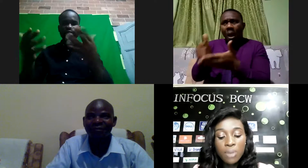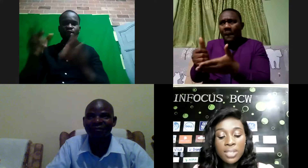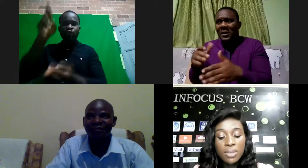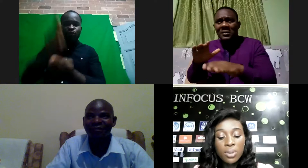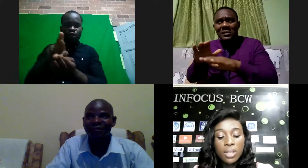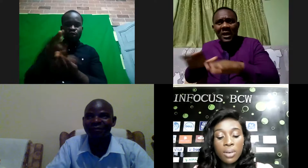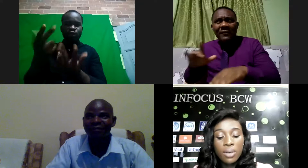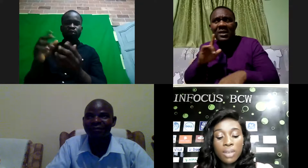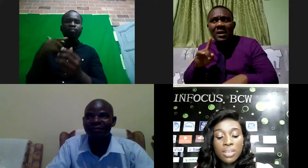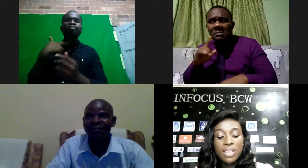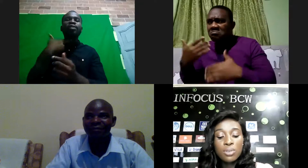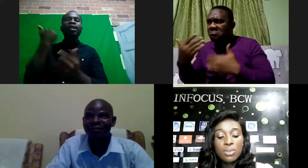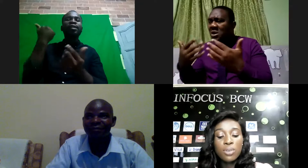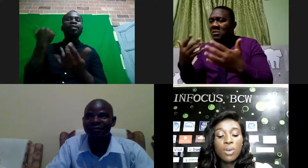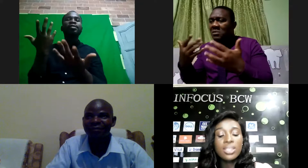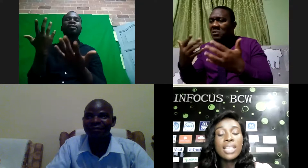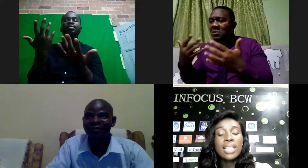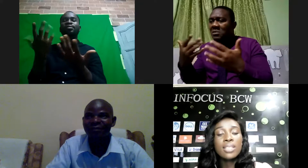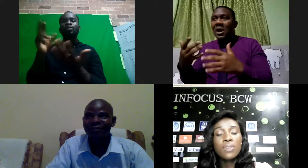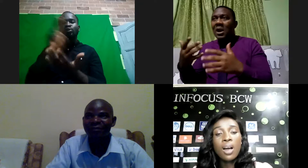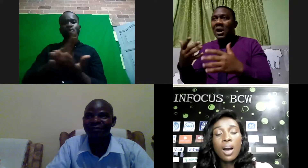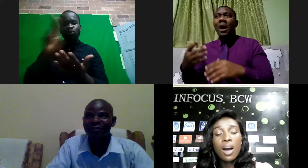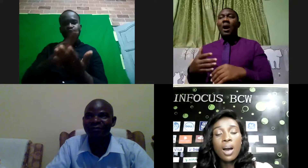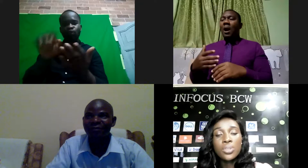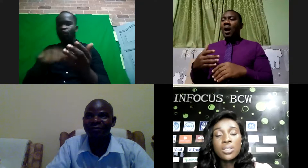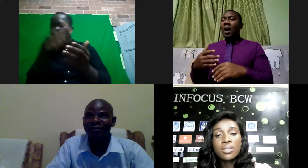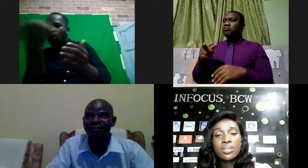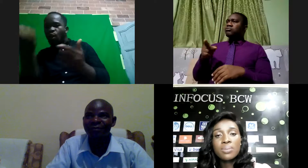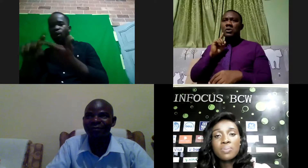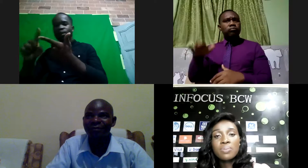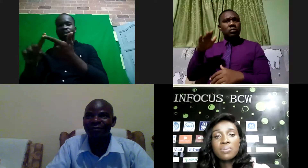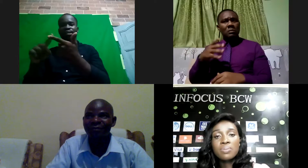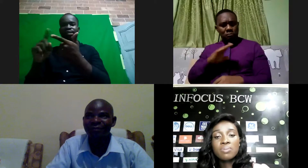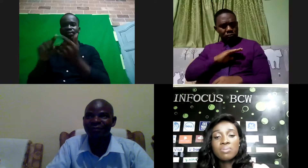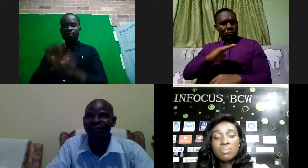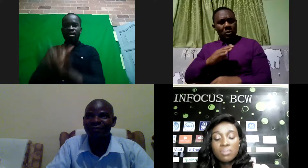of zero tolerance to the use of alternative approaches?